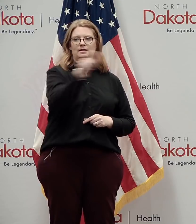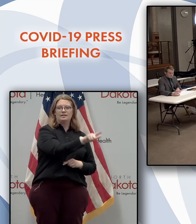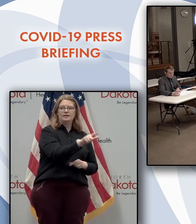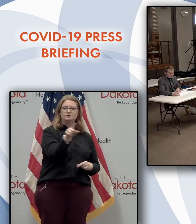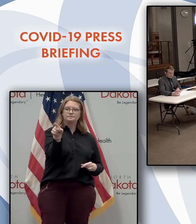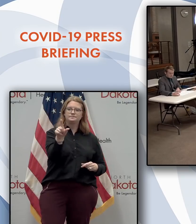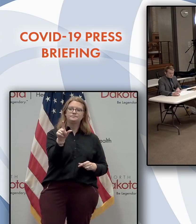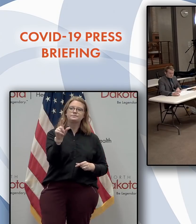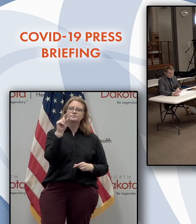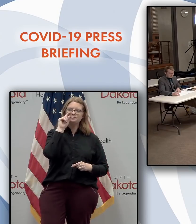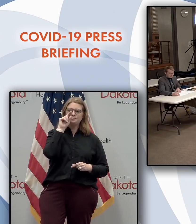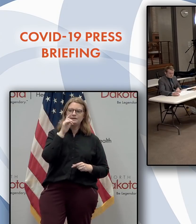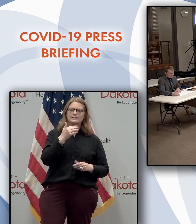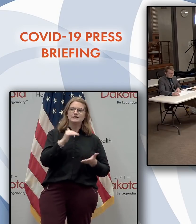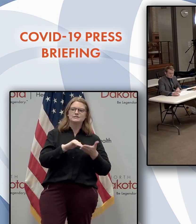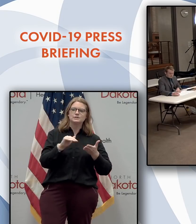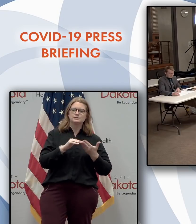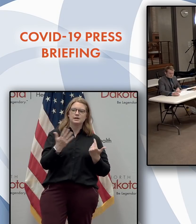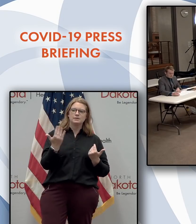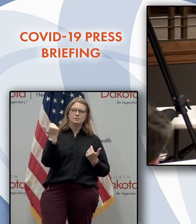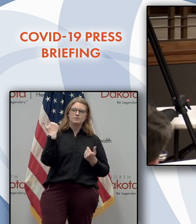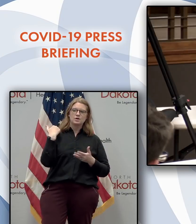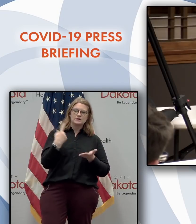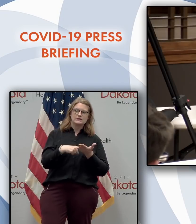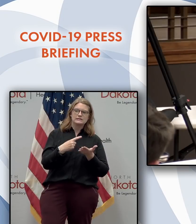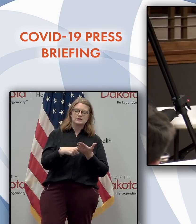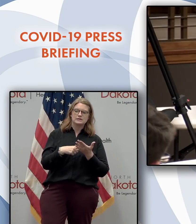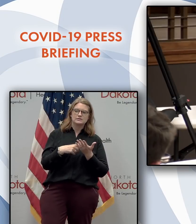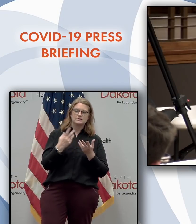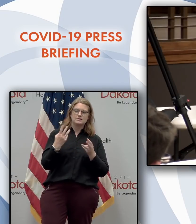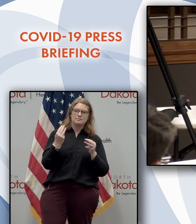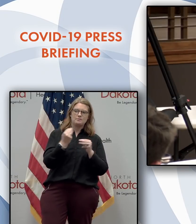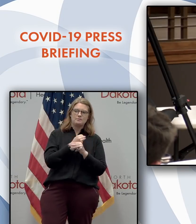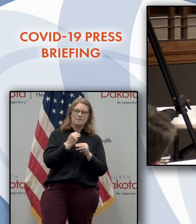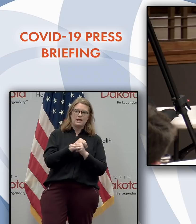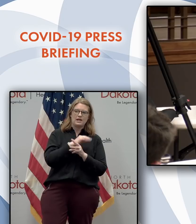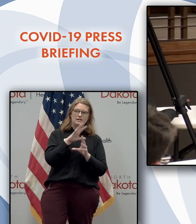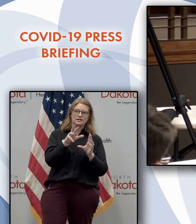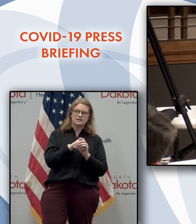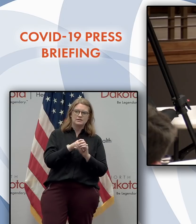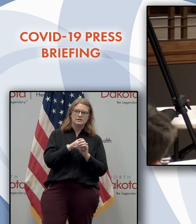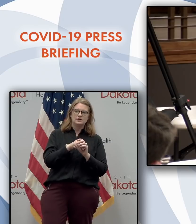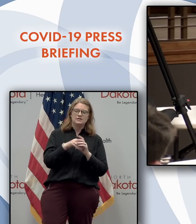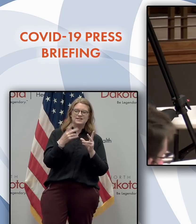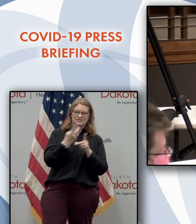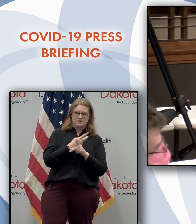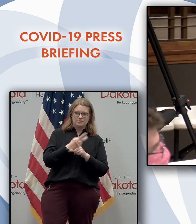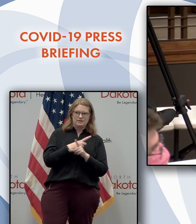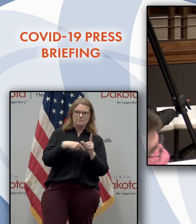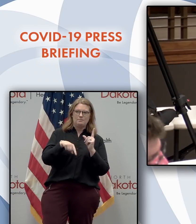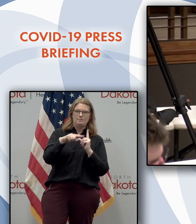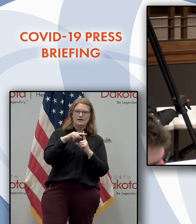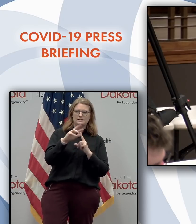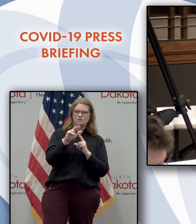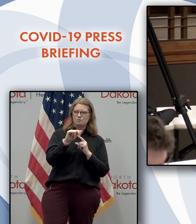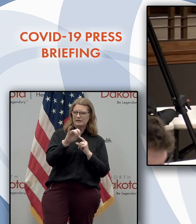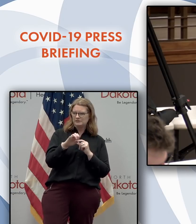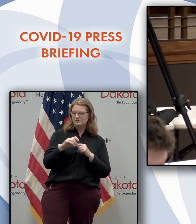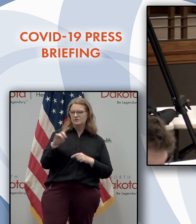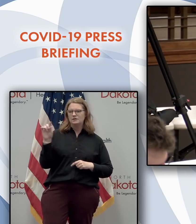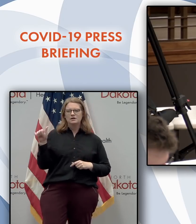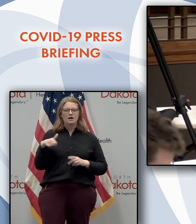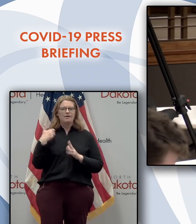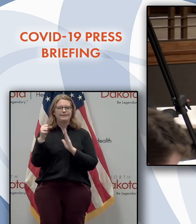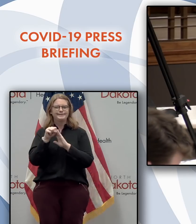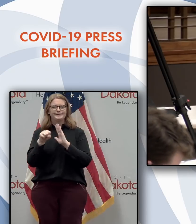Governor, earlier you talked a little bit about the math that goes into finding the positive rate. Other states and